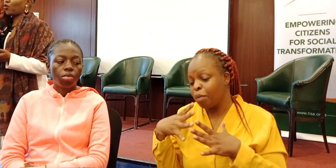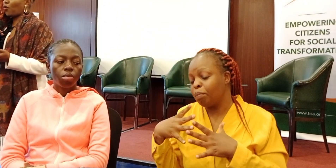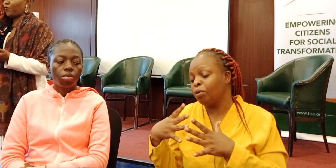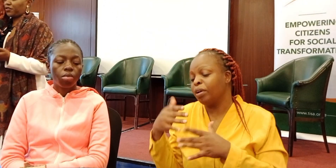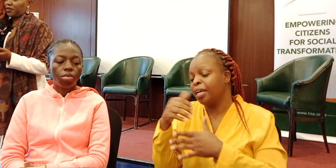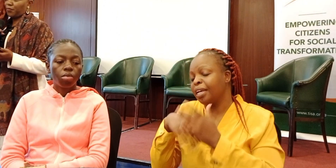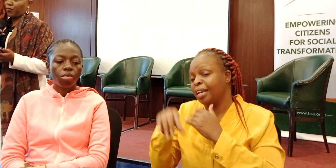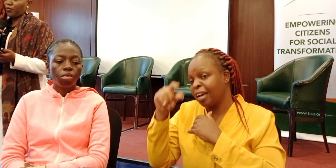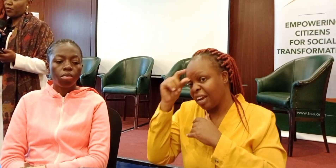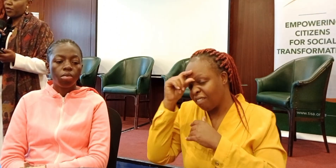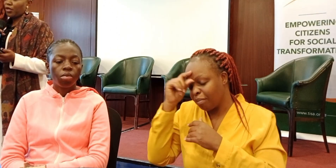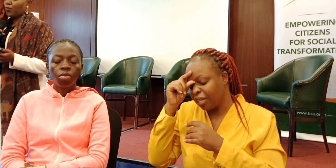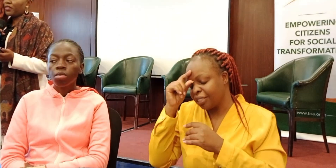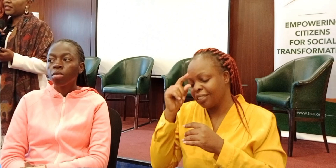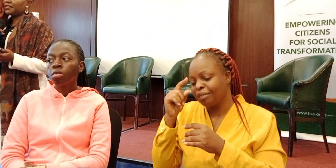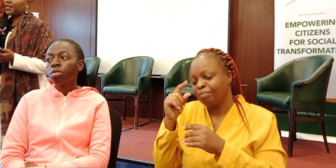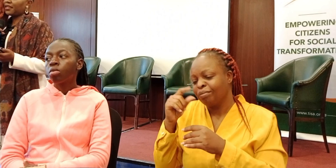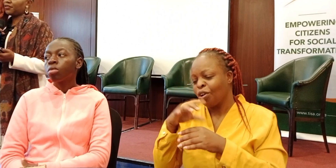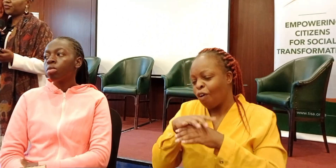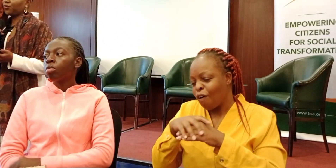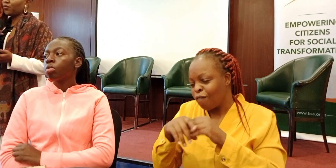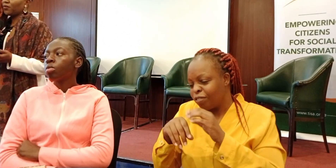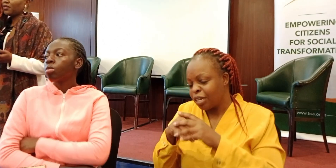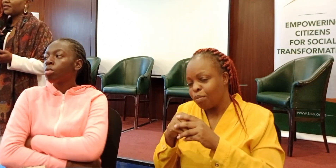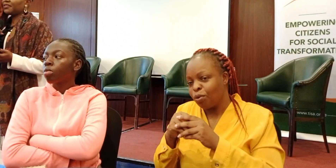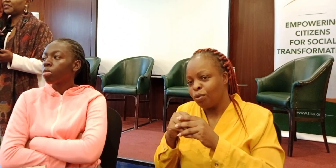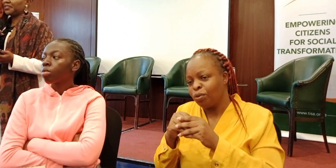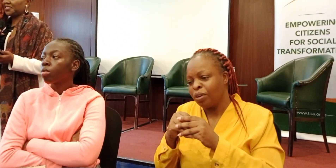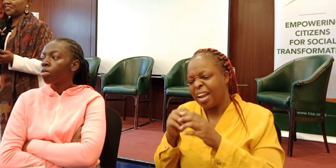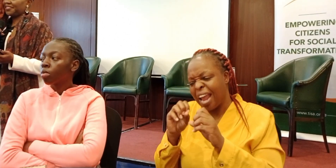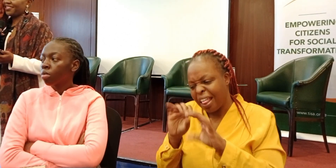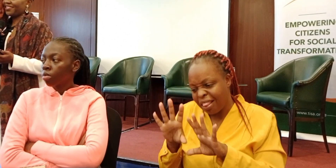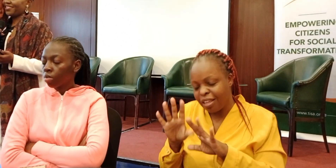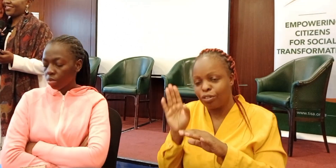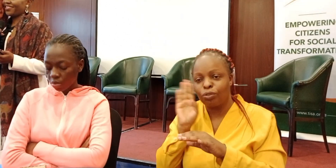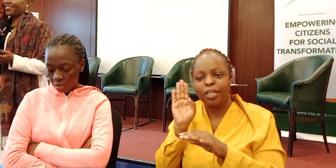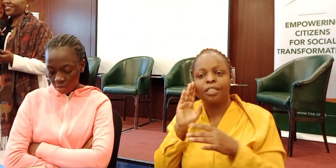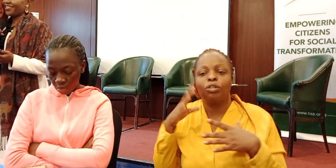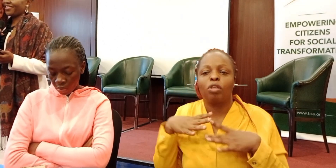power uncomfortable with listening to citizens?